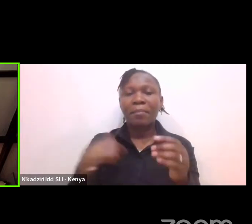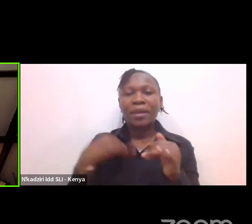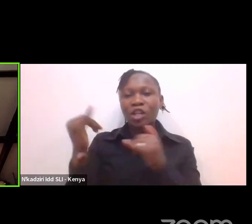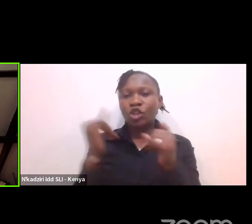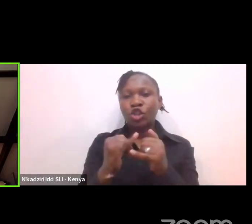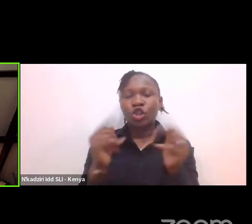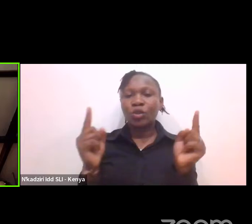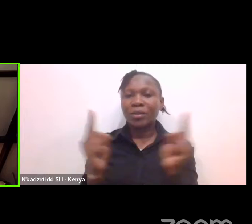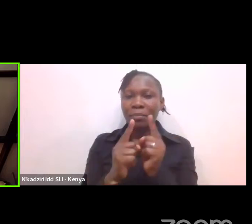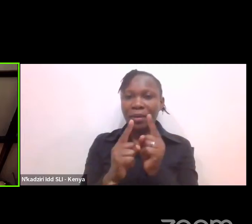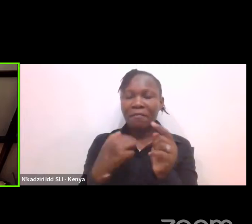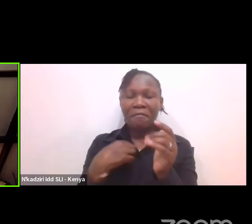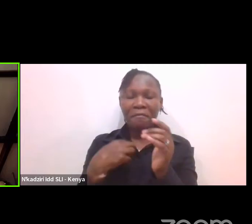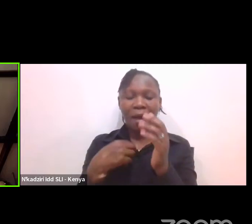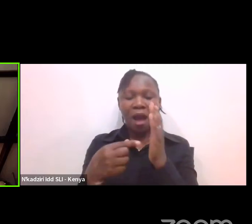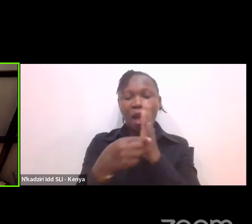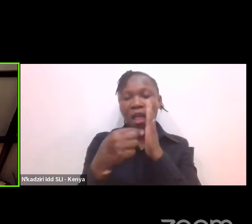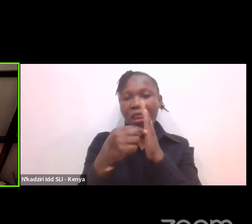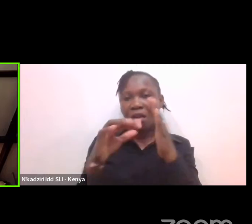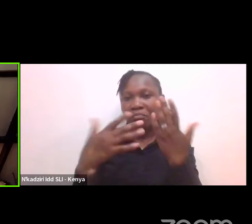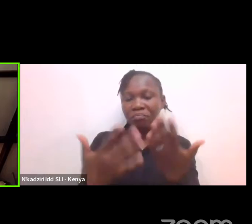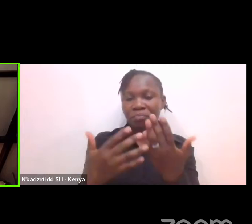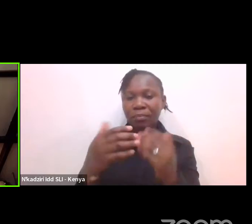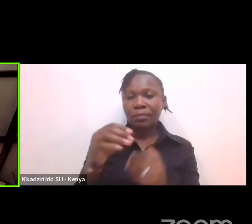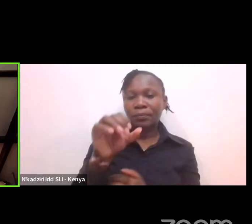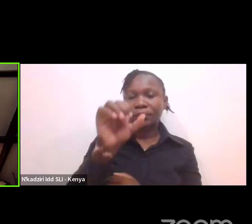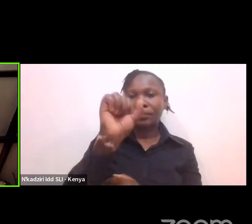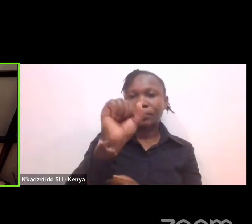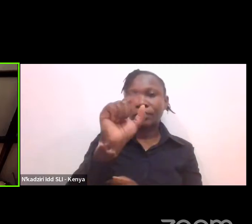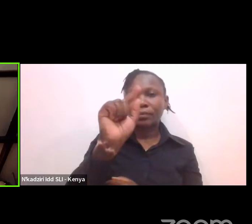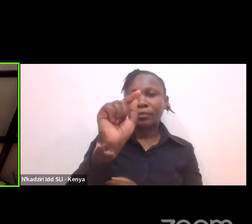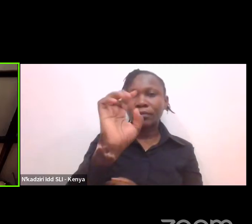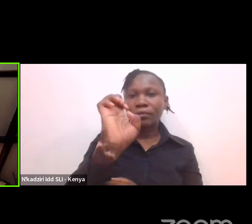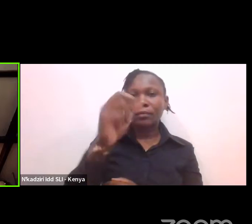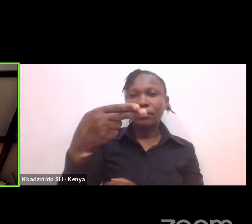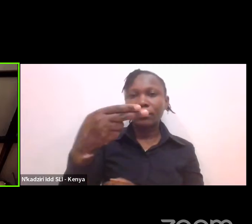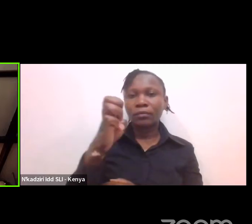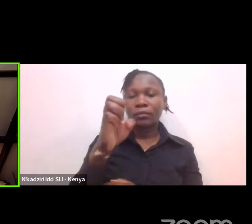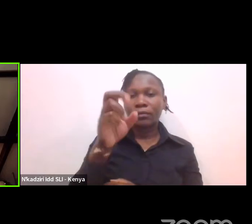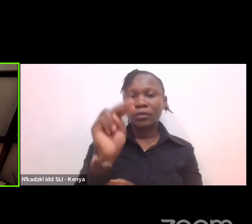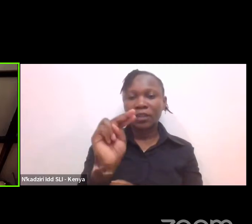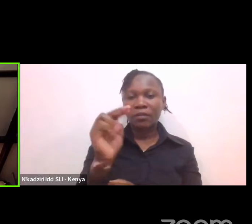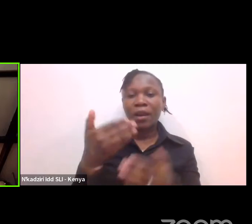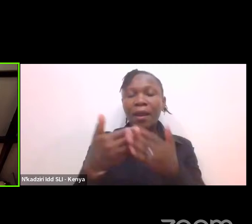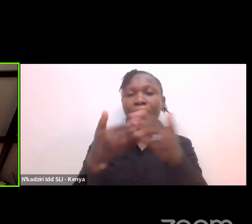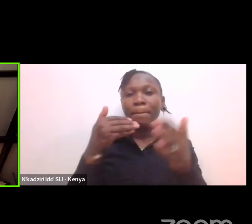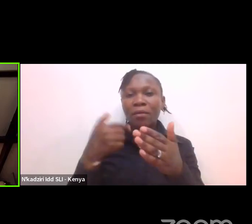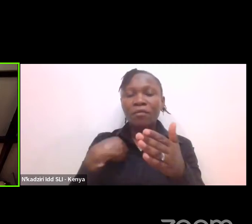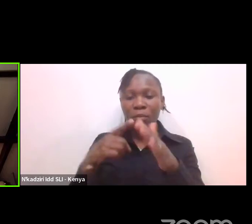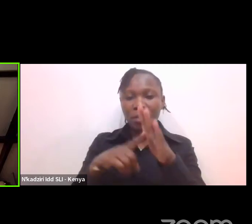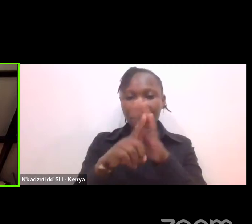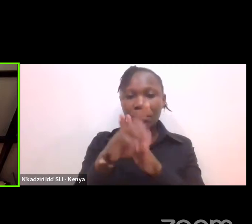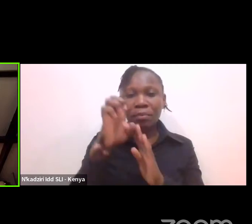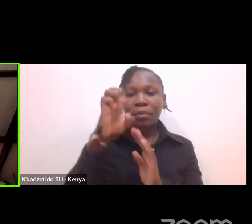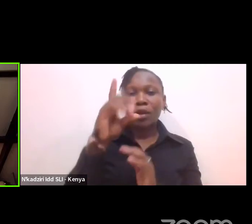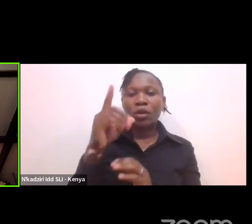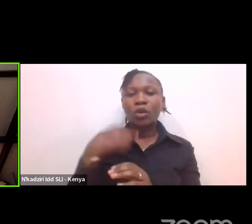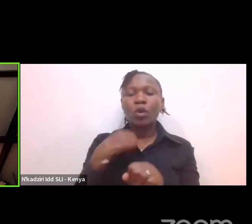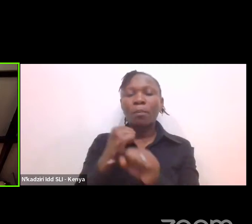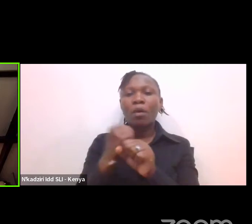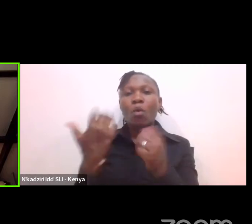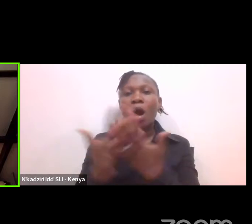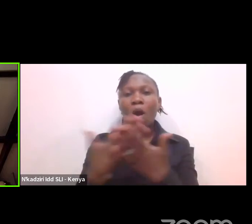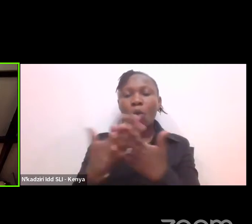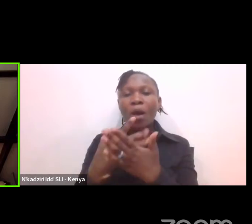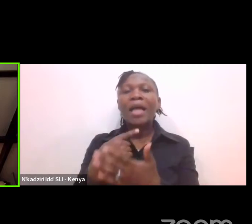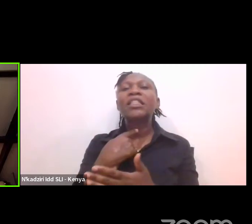Stephen. Before entering education, I worked as a civil servant in the UK and in Africa and the